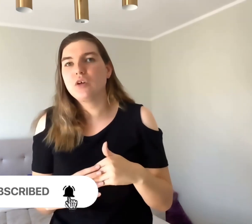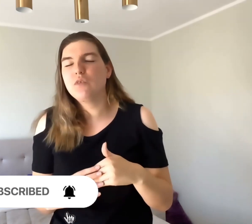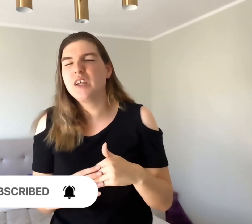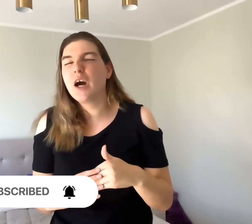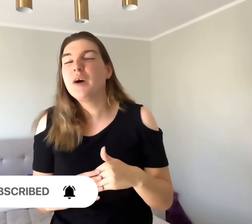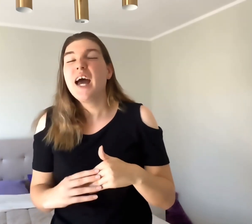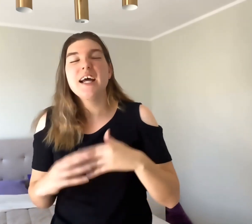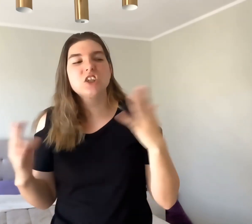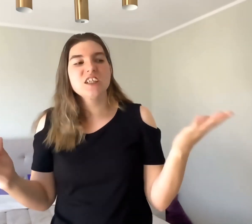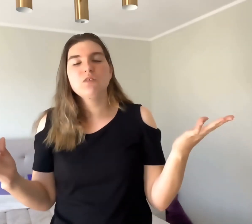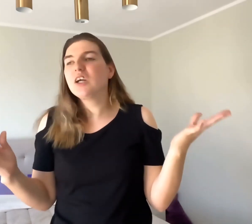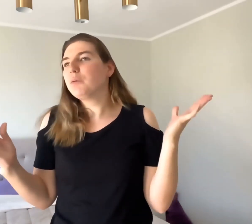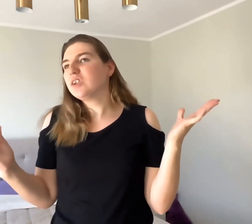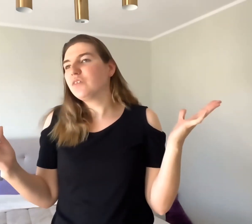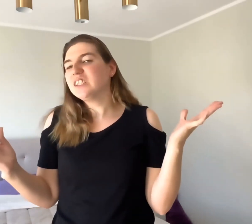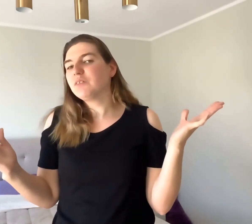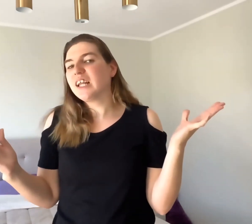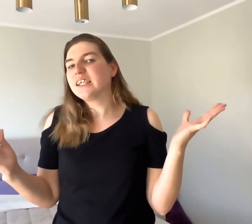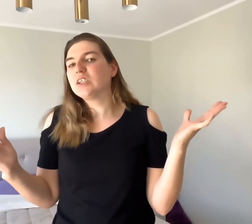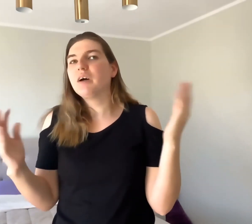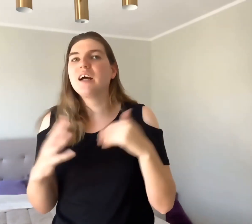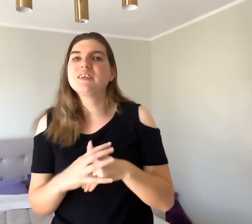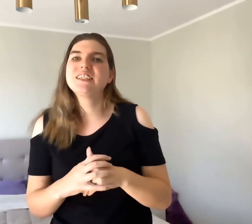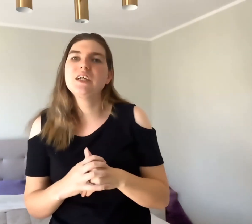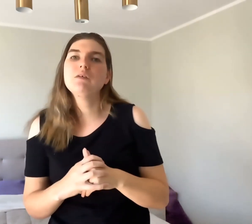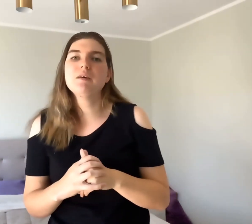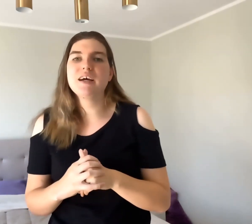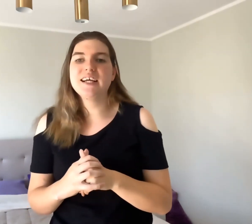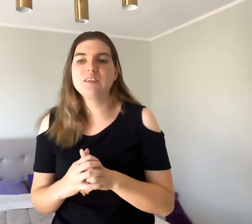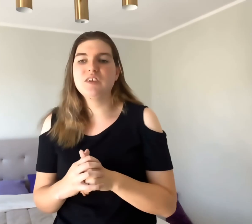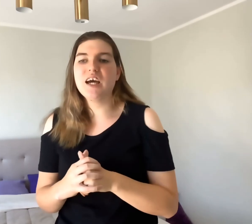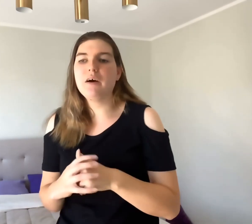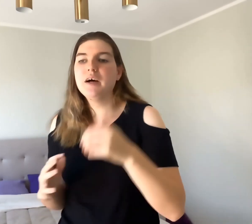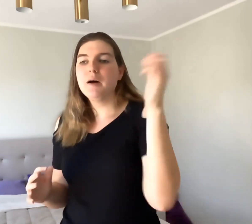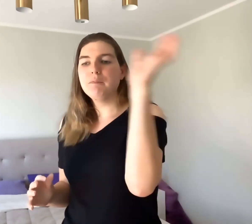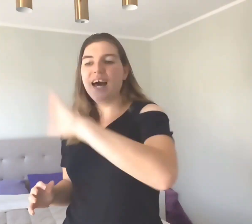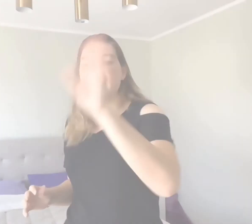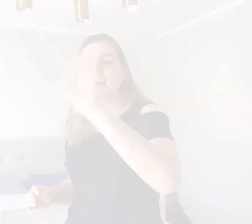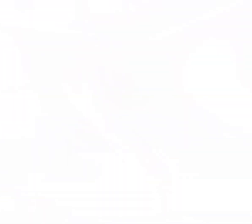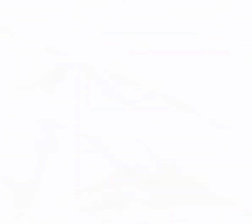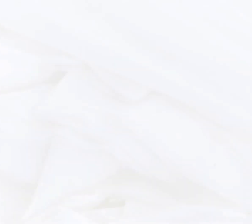video, and share this video with your friends if you'd like to, and I will see you in my next video. Bye!